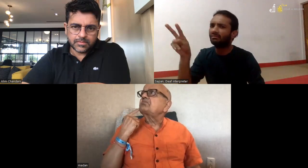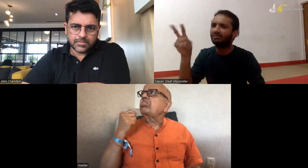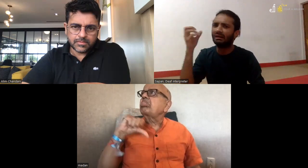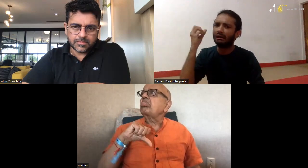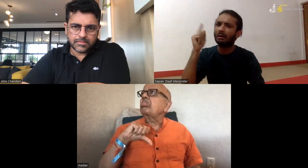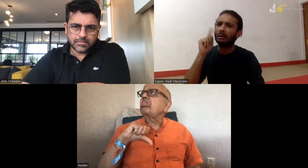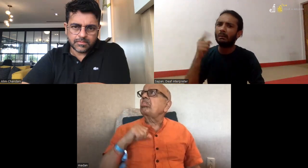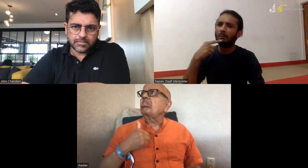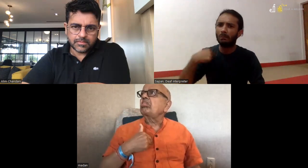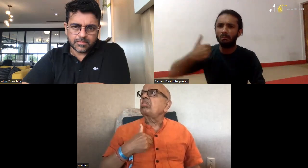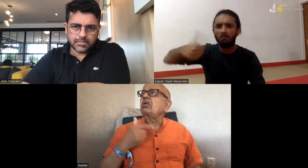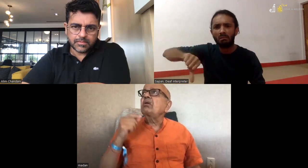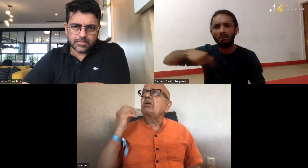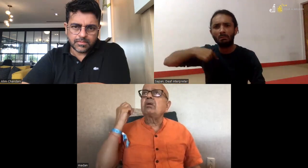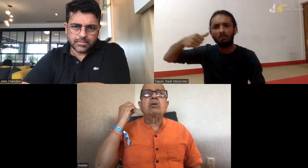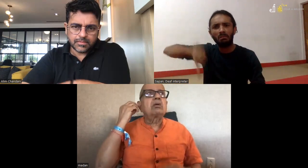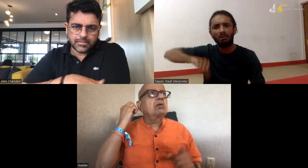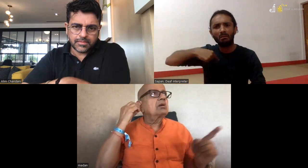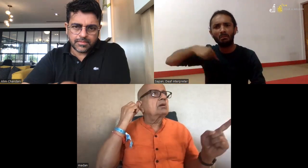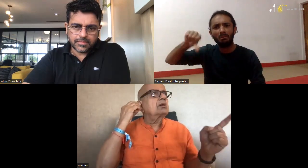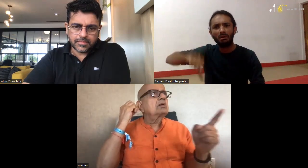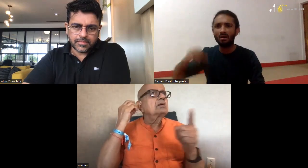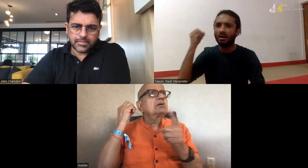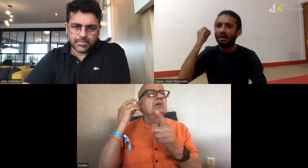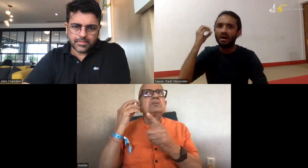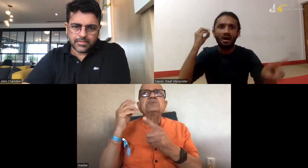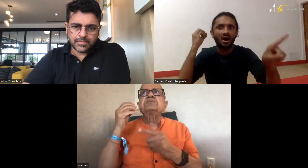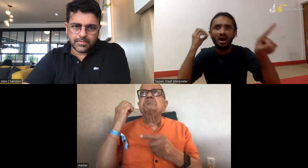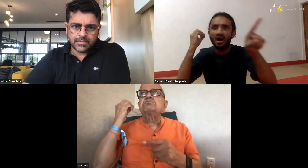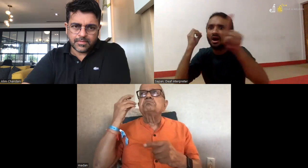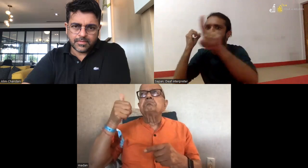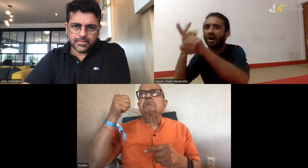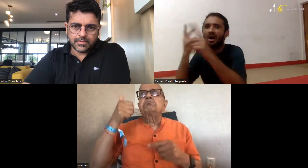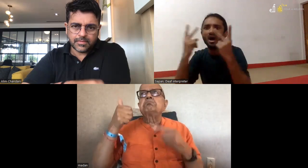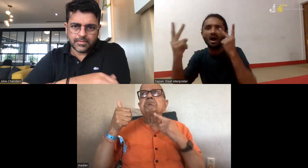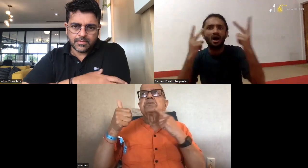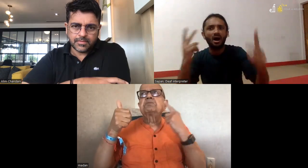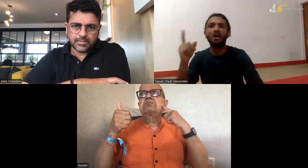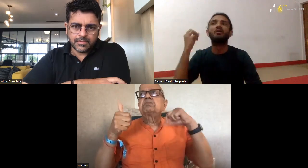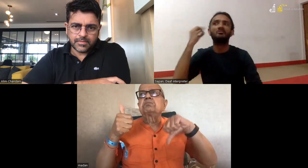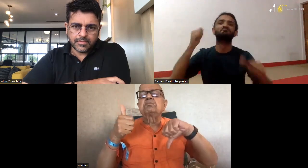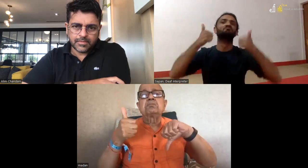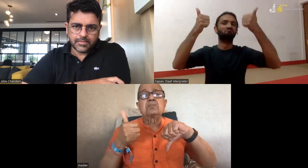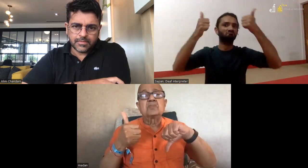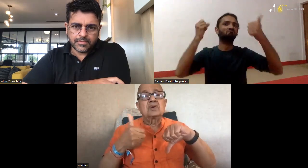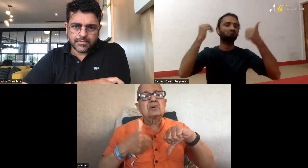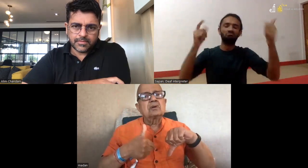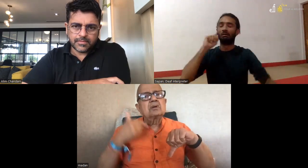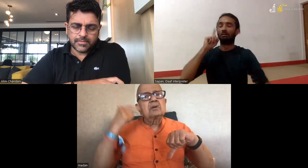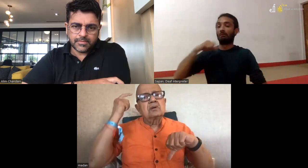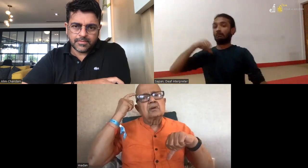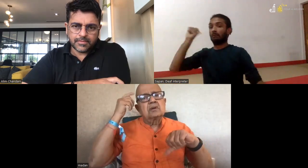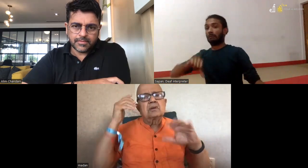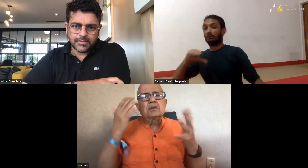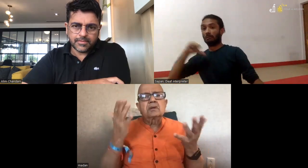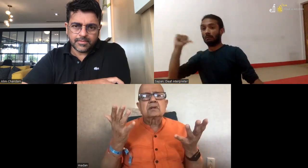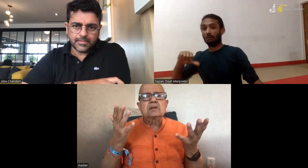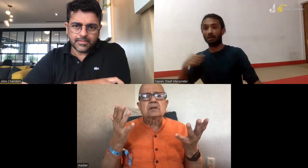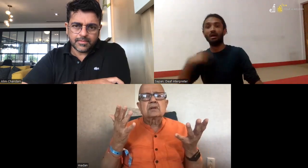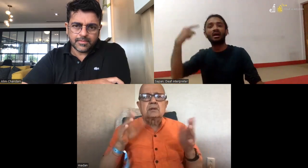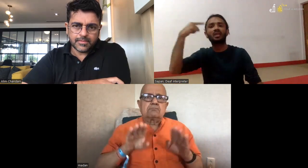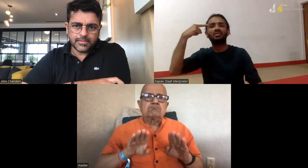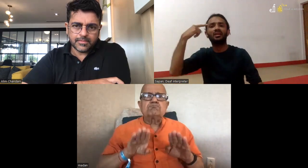am, I've been seeing that deaf children are able to connect best with the deaf kids, deaf teachers,